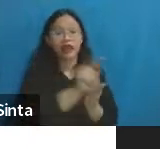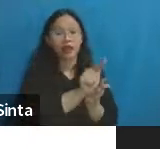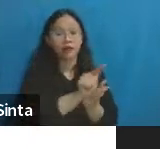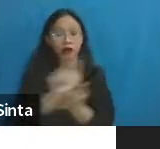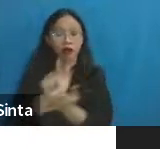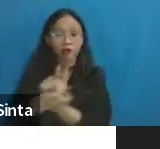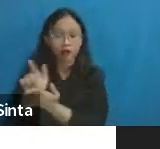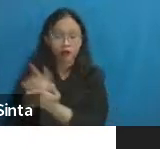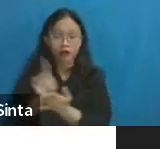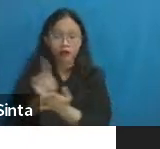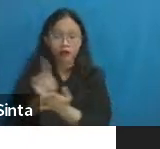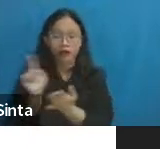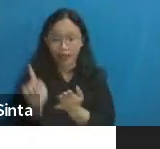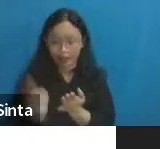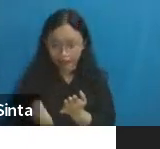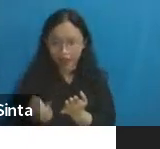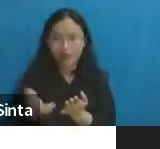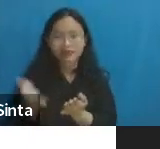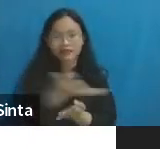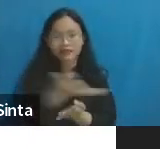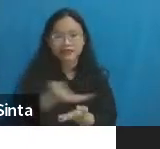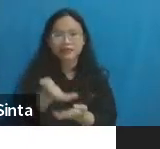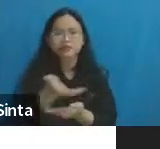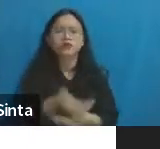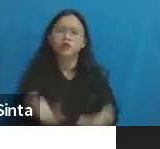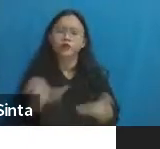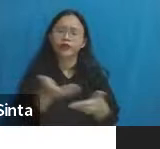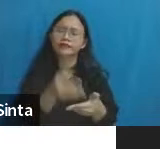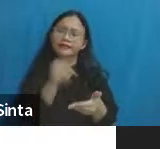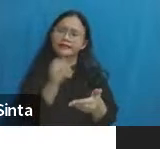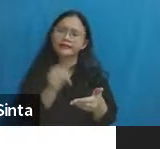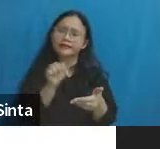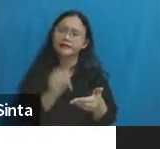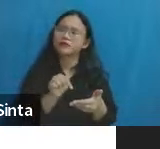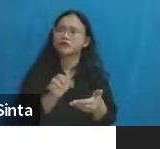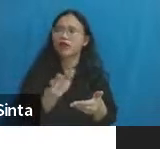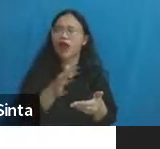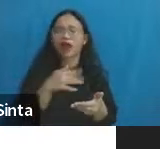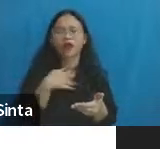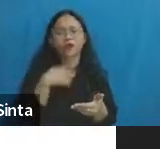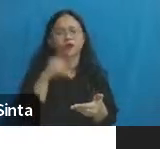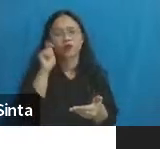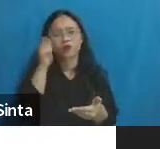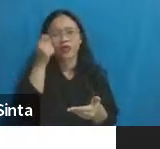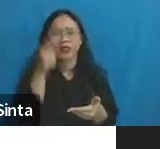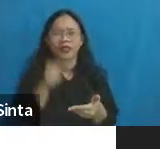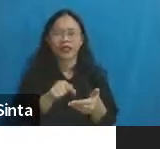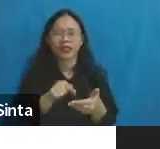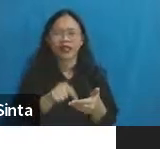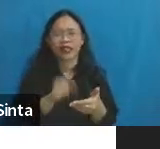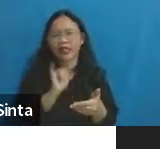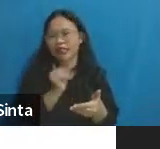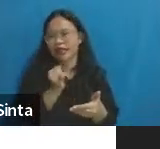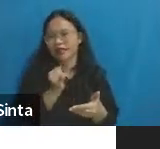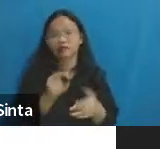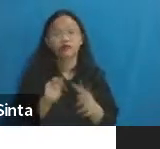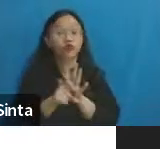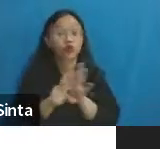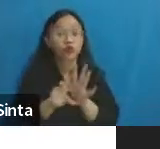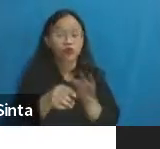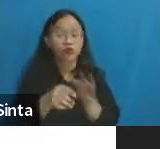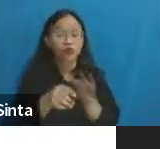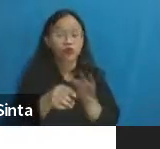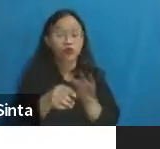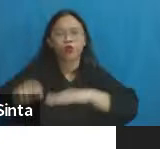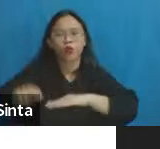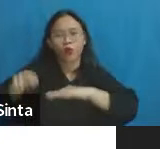the legal, in terms of arrest and harassment, despite the sweet words that the government or Jakarta would like to say on the